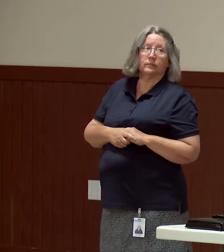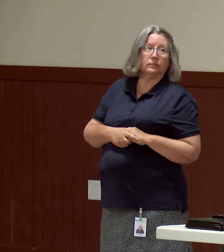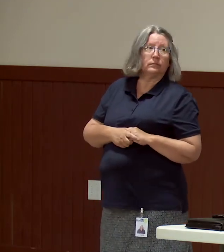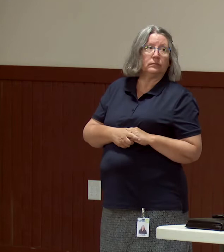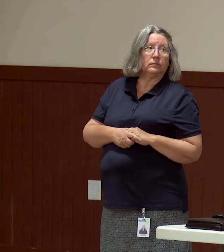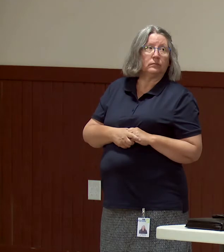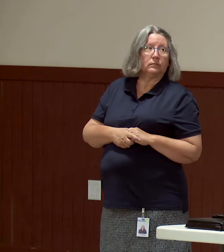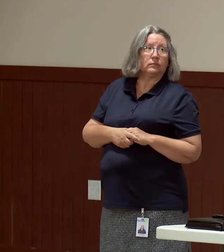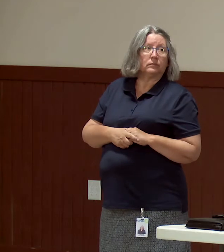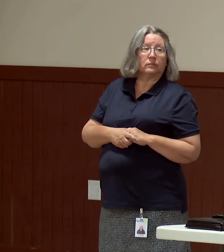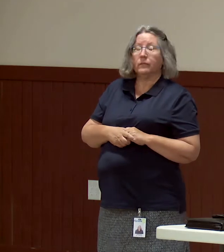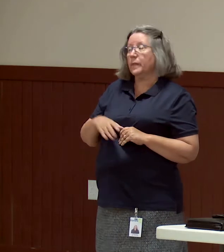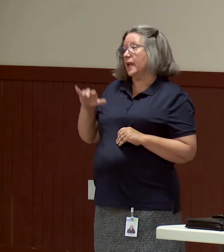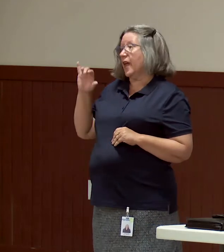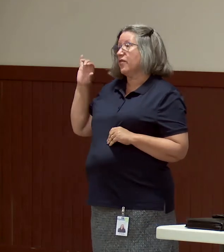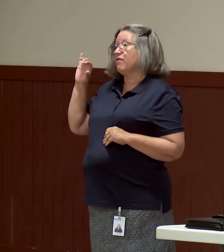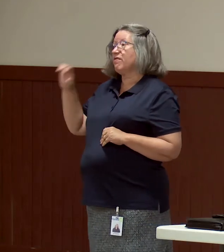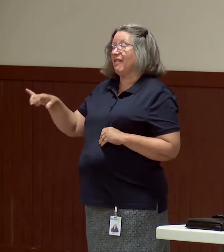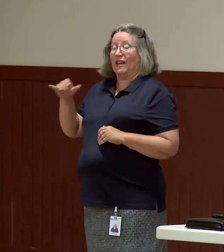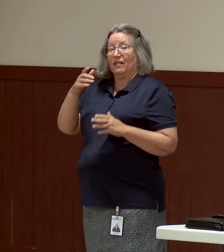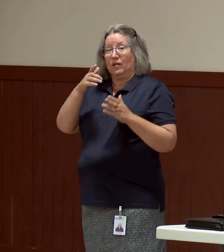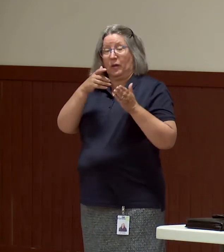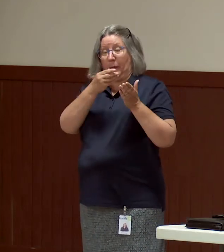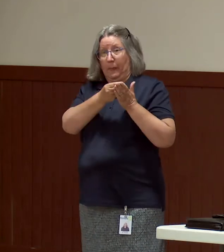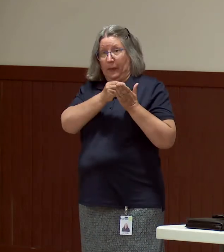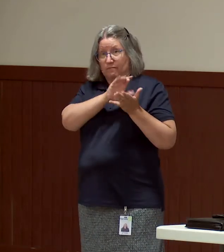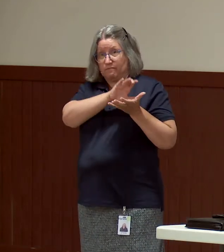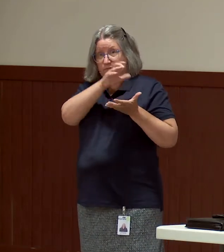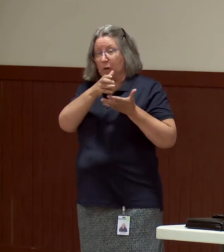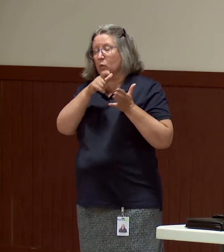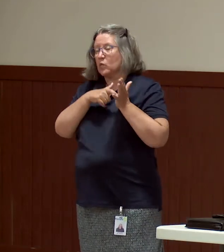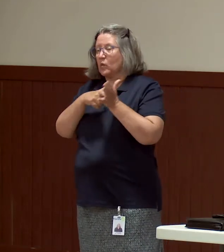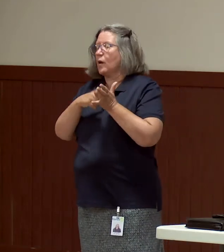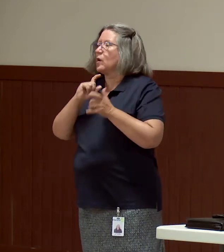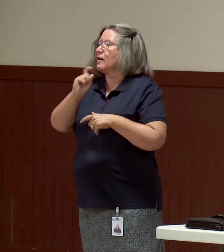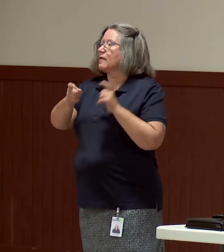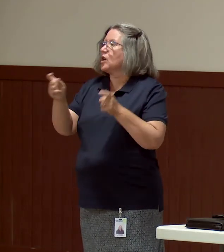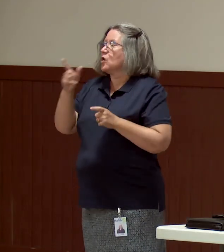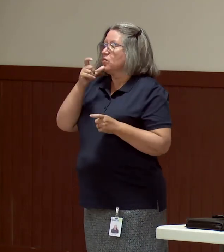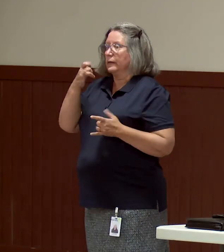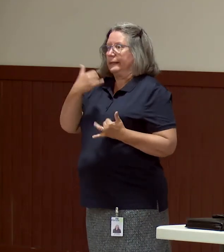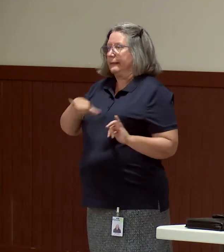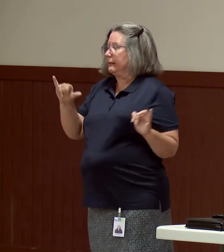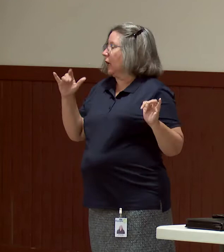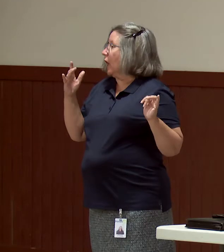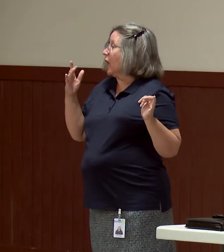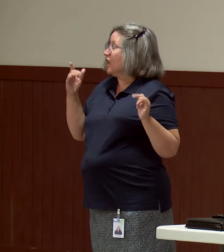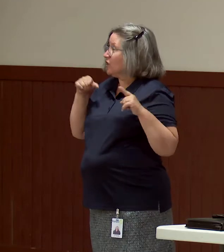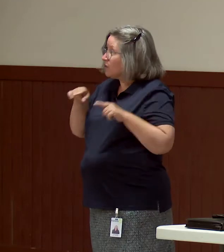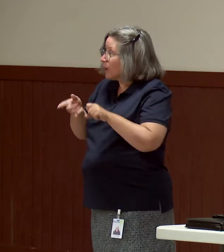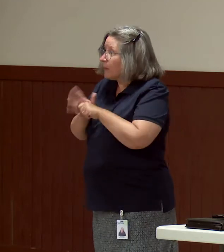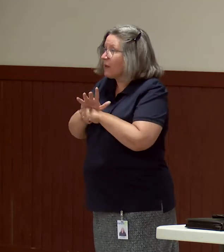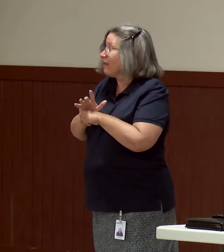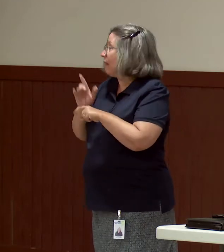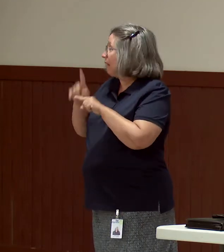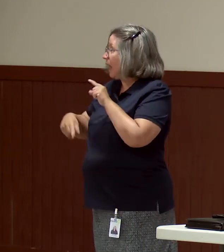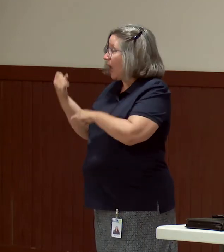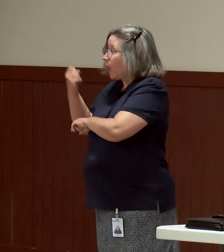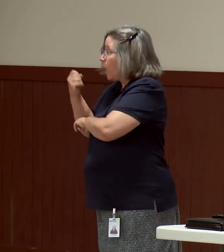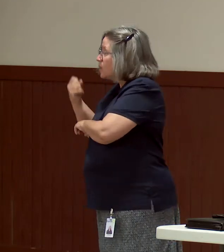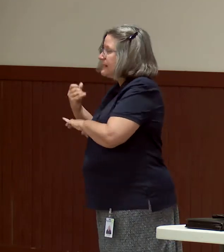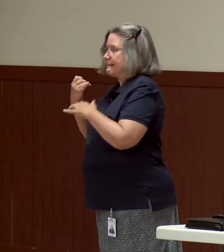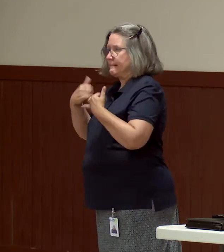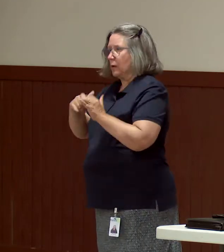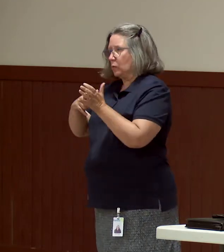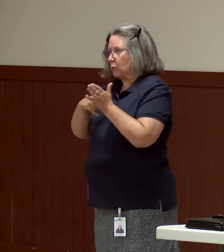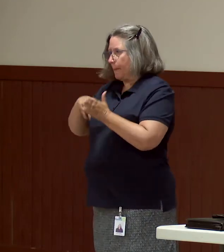for whom it to go to, for the workers for it to be eligible for it, are workers who had to continue to report during the pandemic, who were frontline